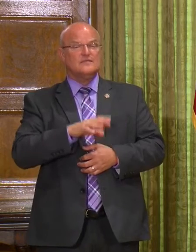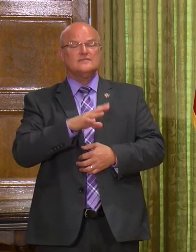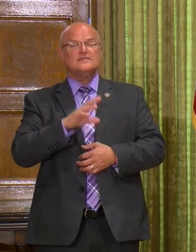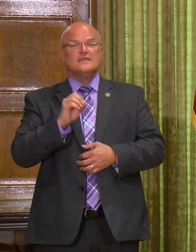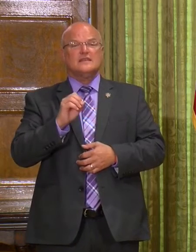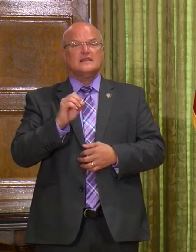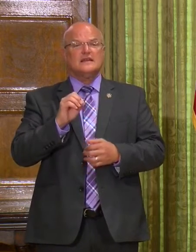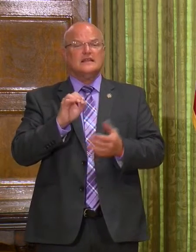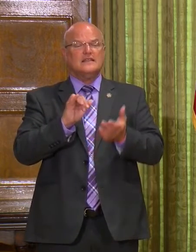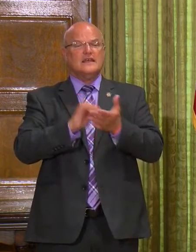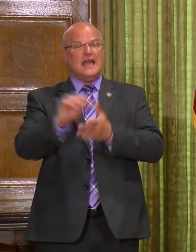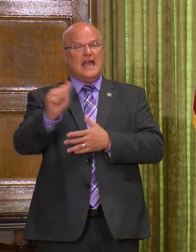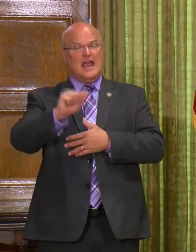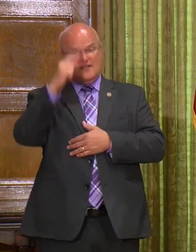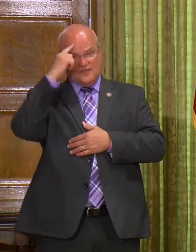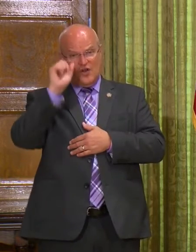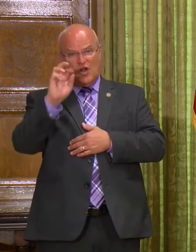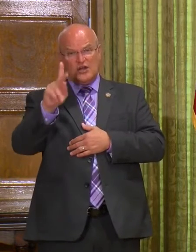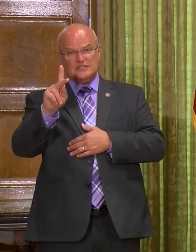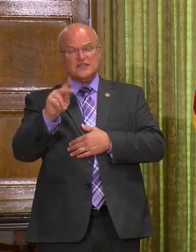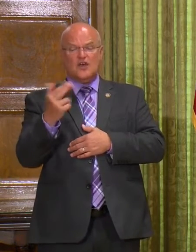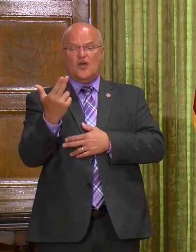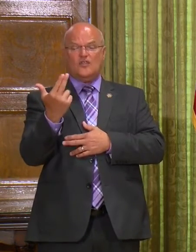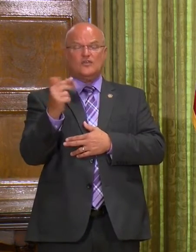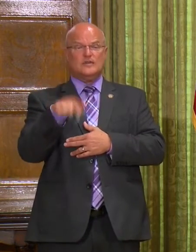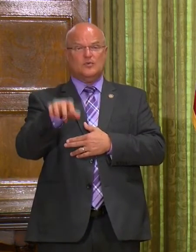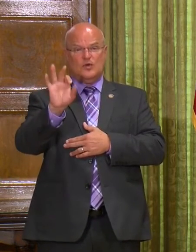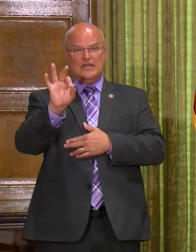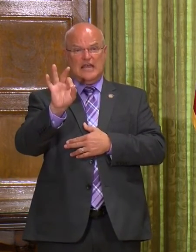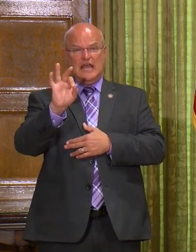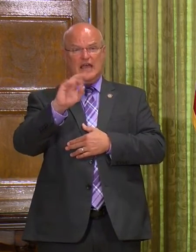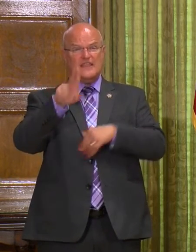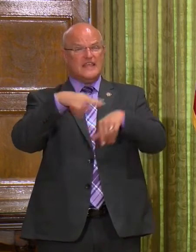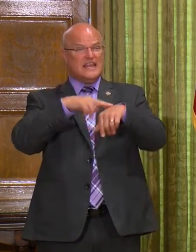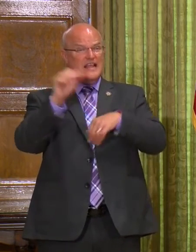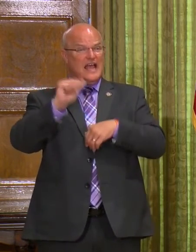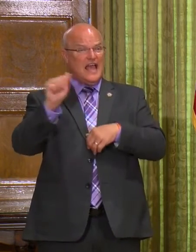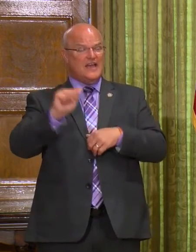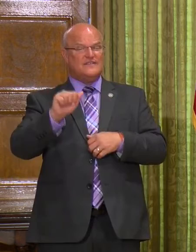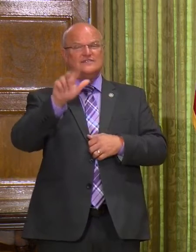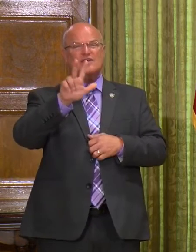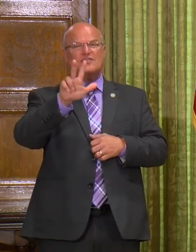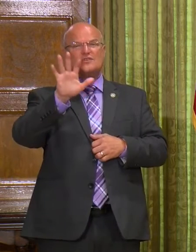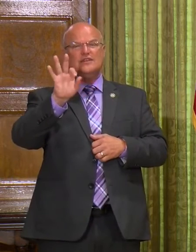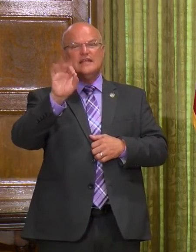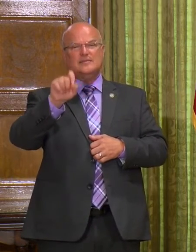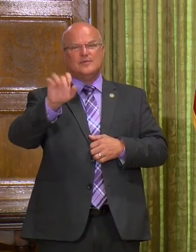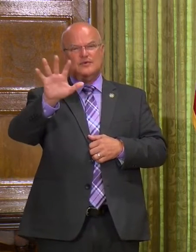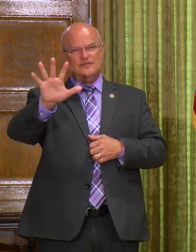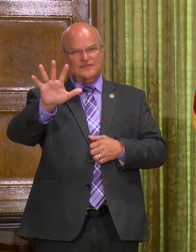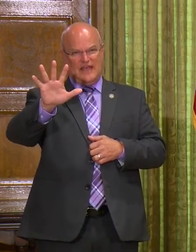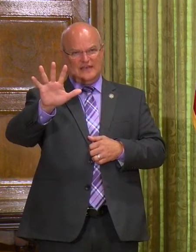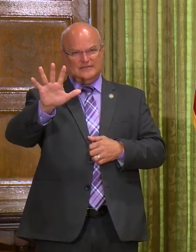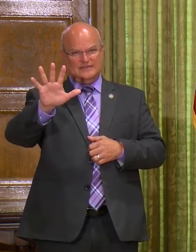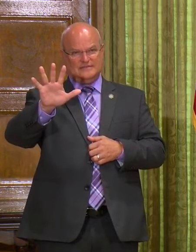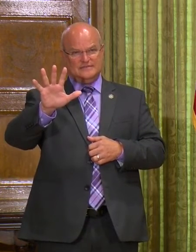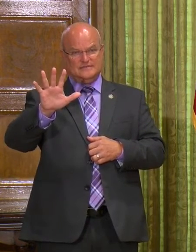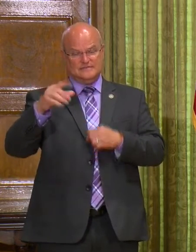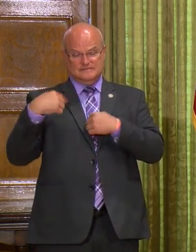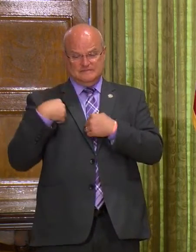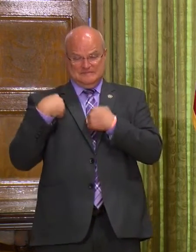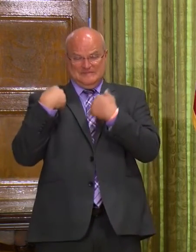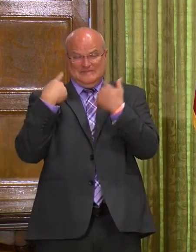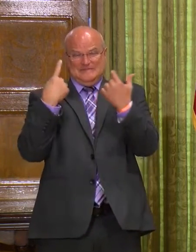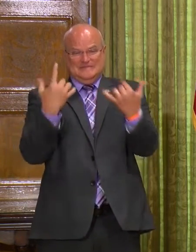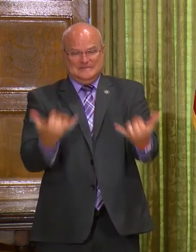home. The average for Arkansas is 13.9, and the national average is 39.5. And to date, I'm